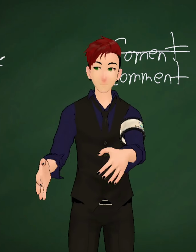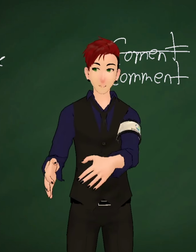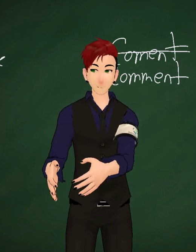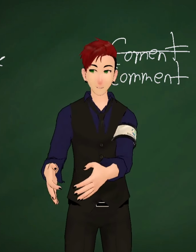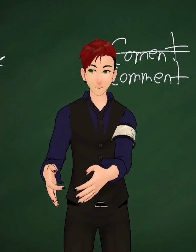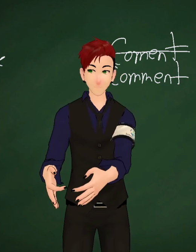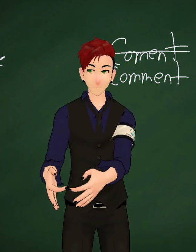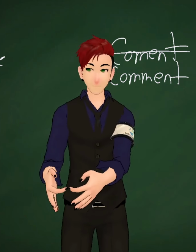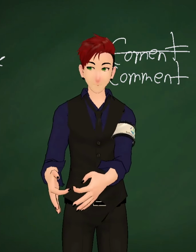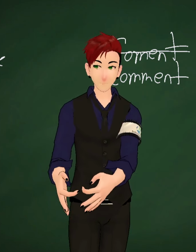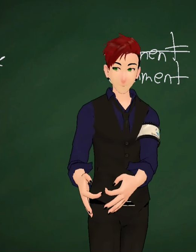Yes, 3.